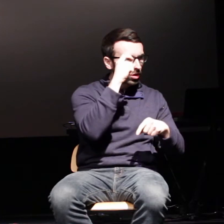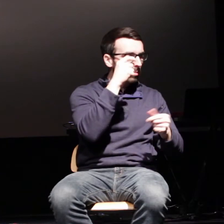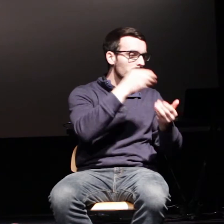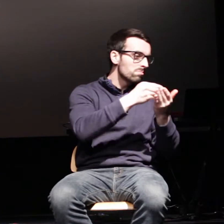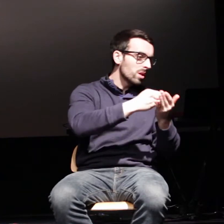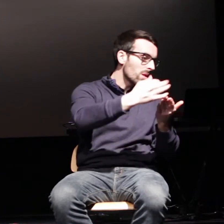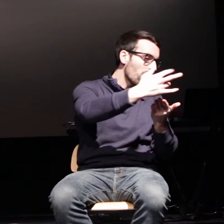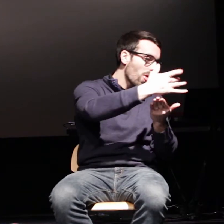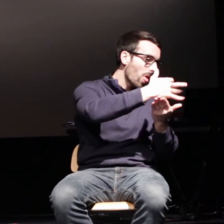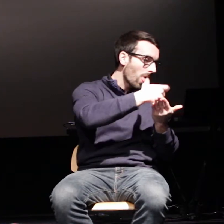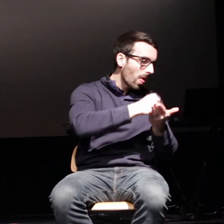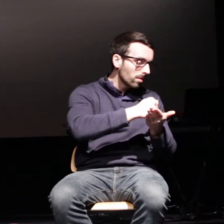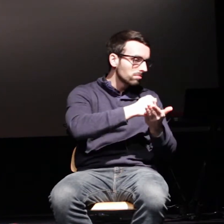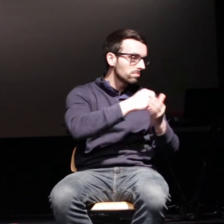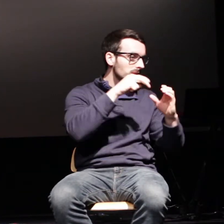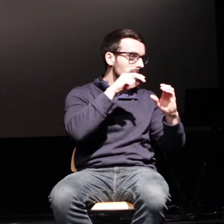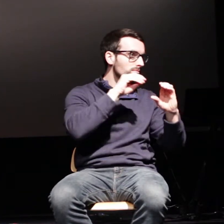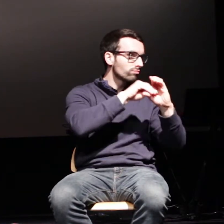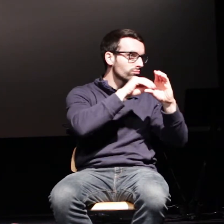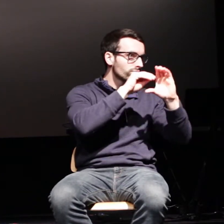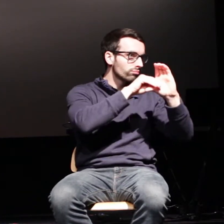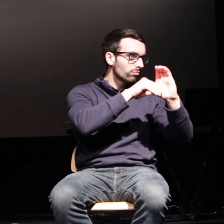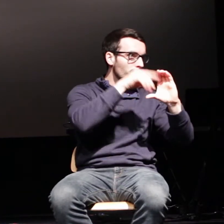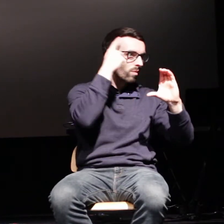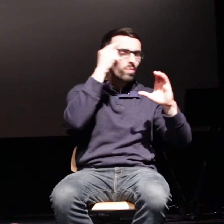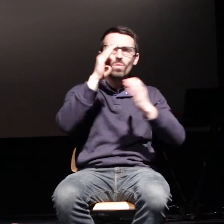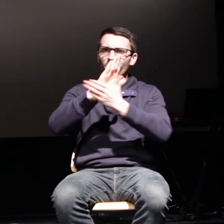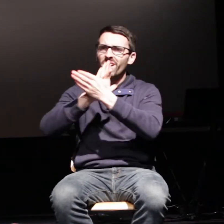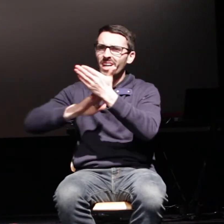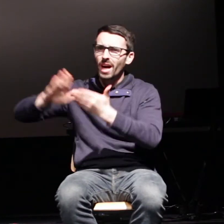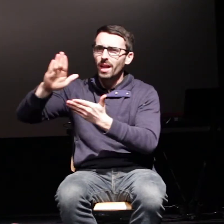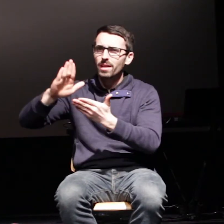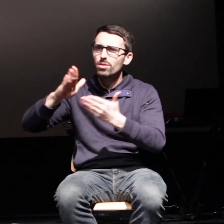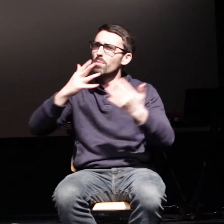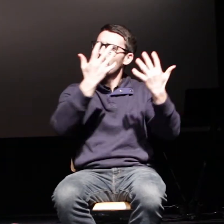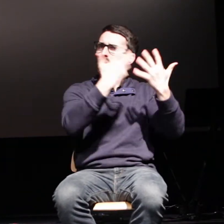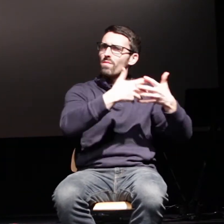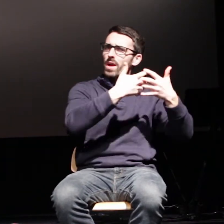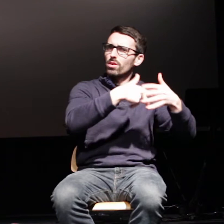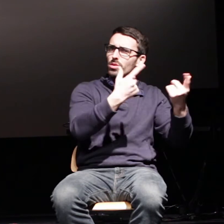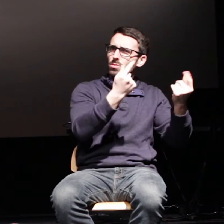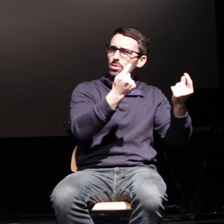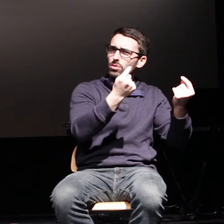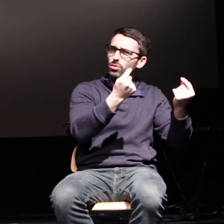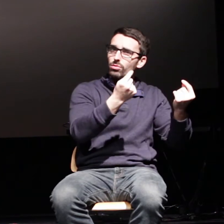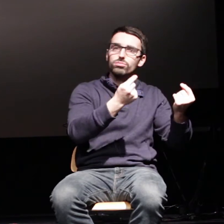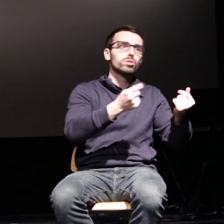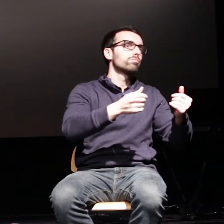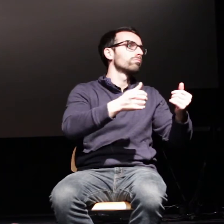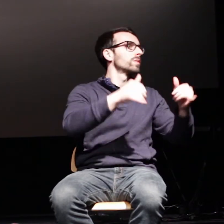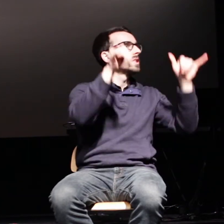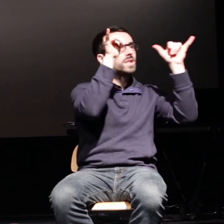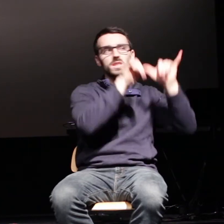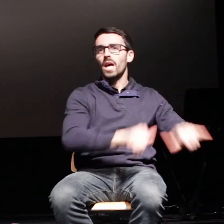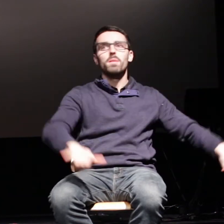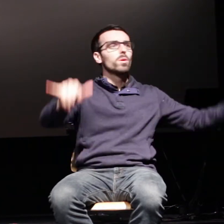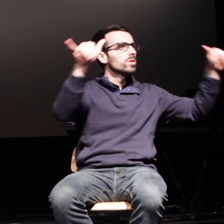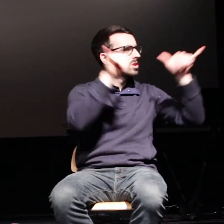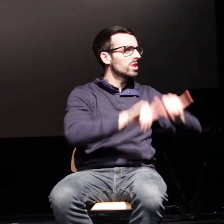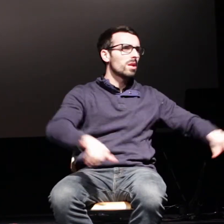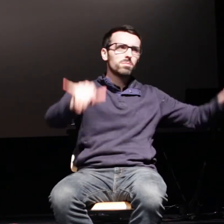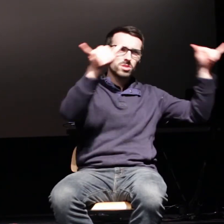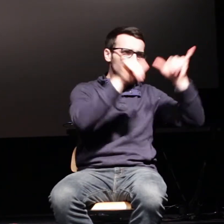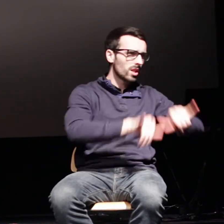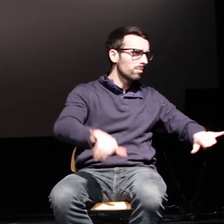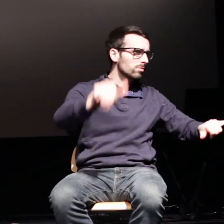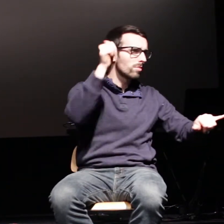And working in a print factory, you do these like repetitive jobs for hours and hours and hours all day. And one of the jobs I did while I was in that print